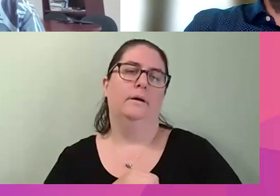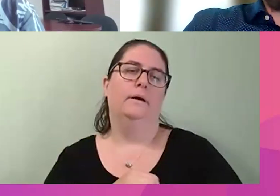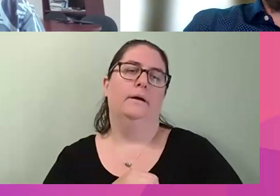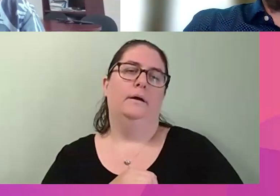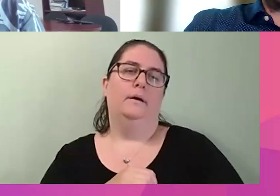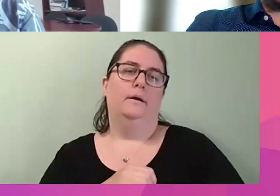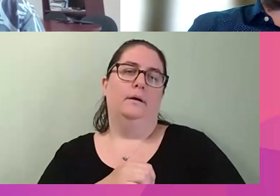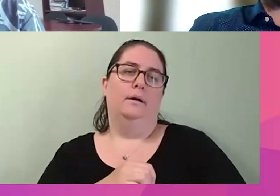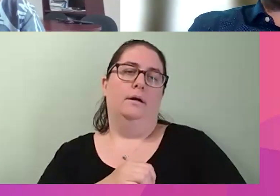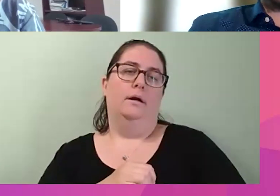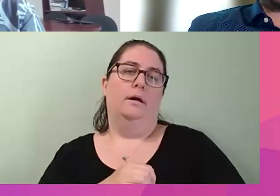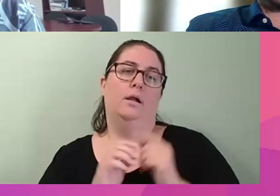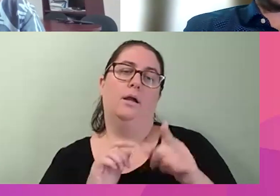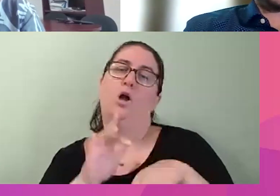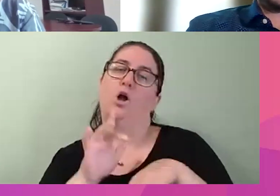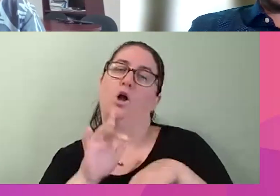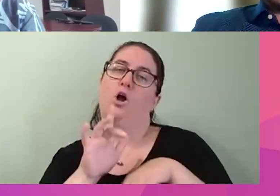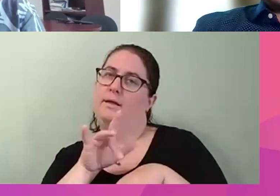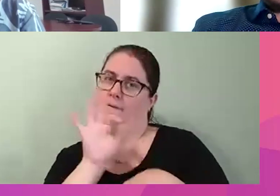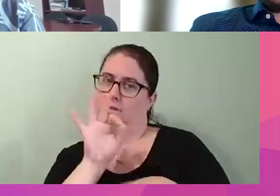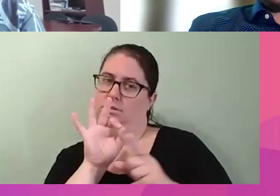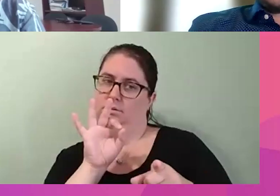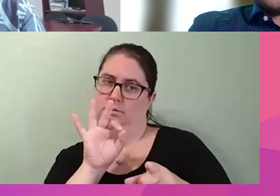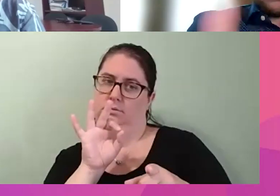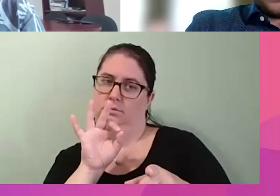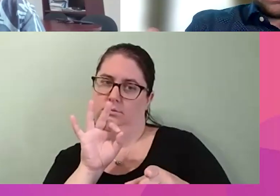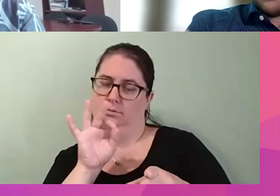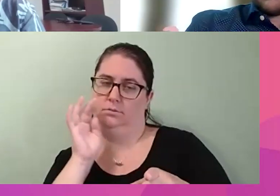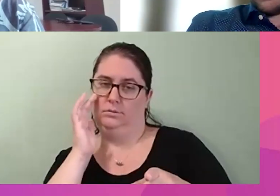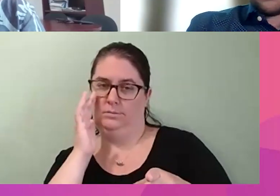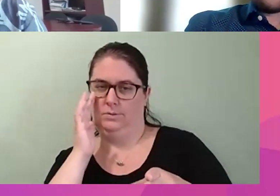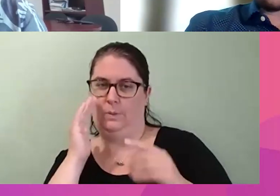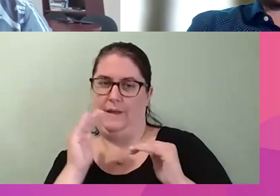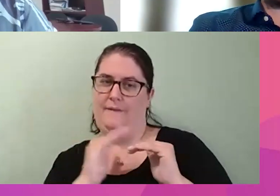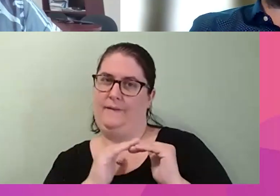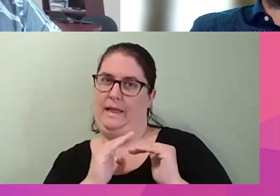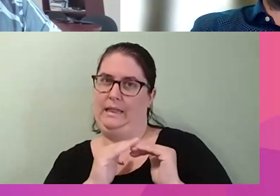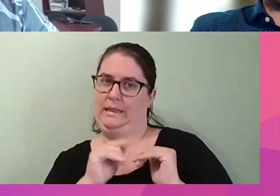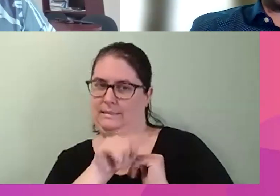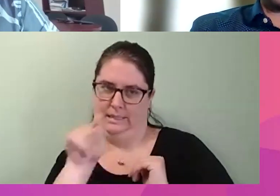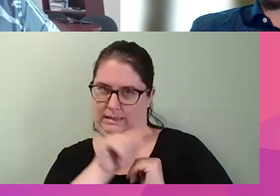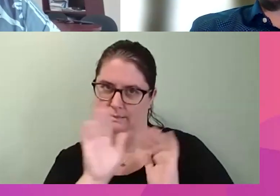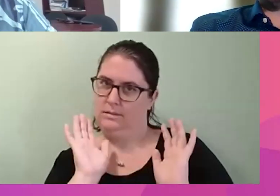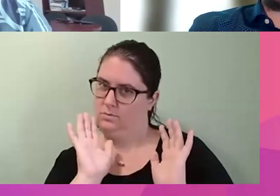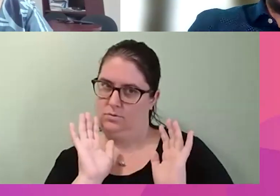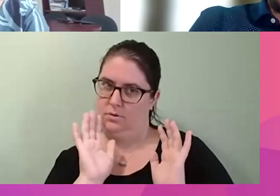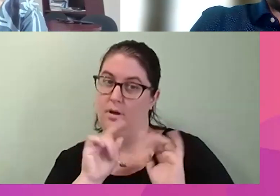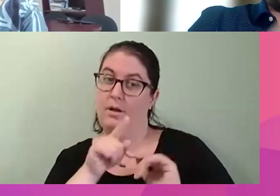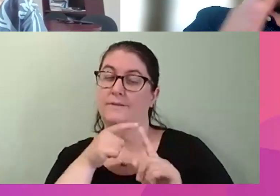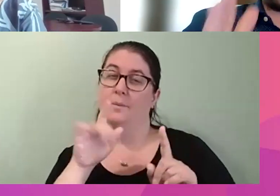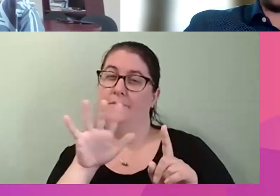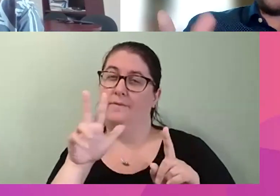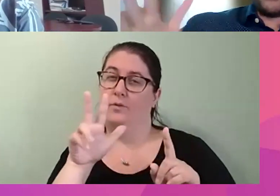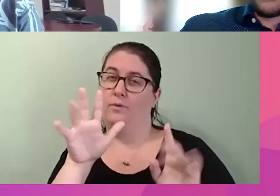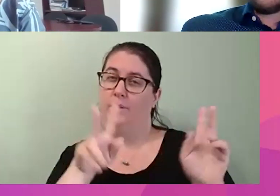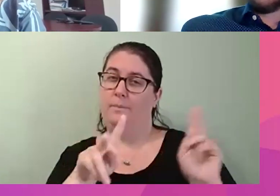And so these are preliminary findings. So far, we have at least these results that I'm showing today are based on 53 people who have